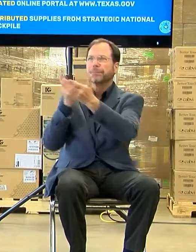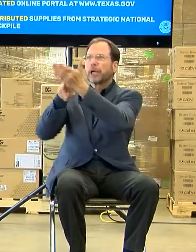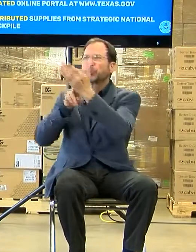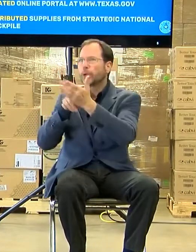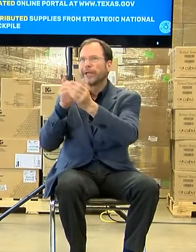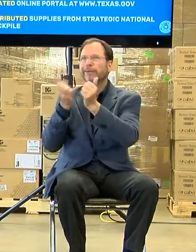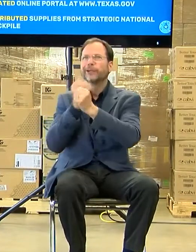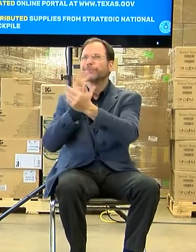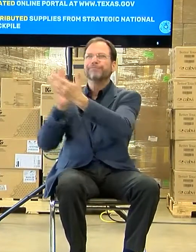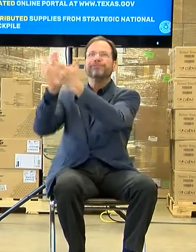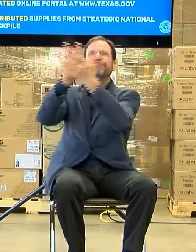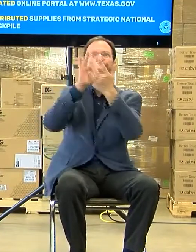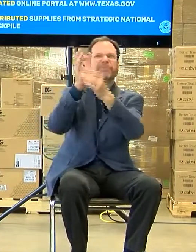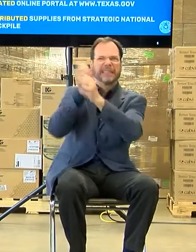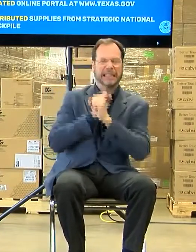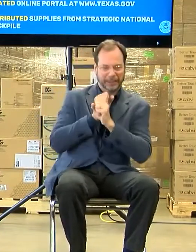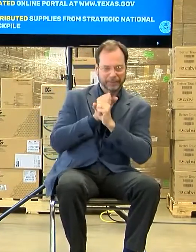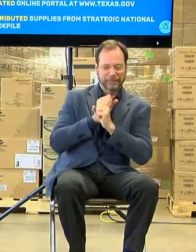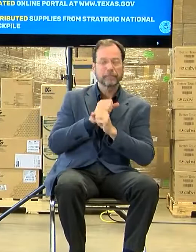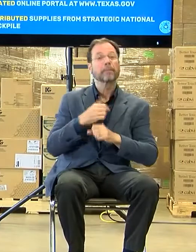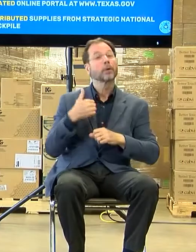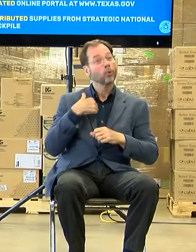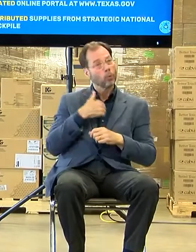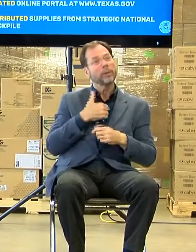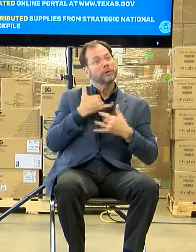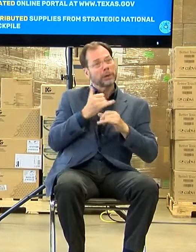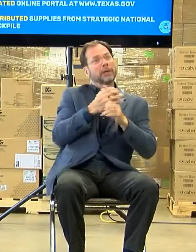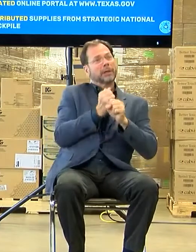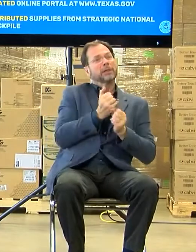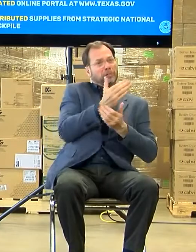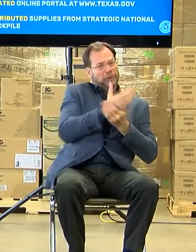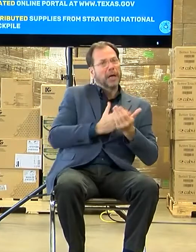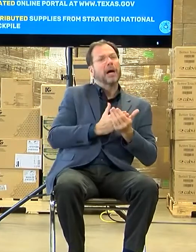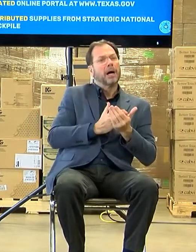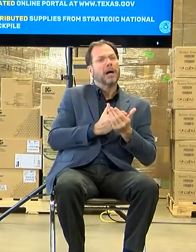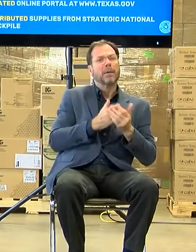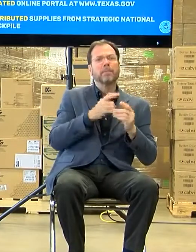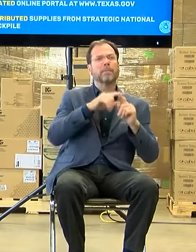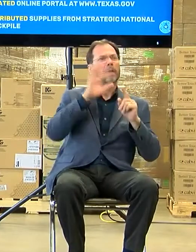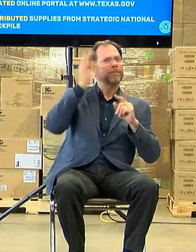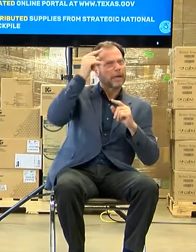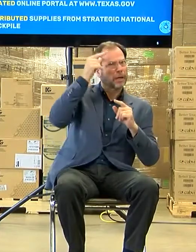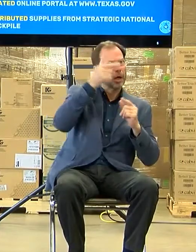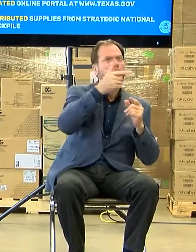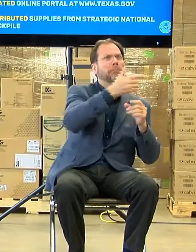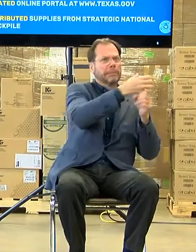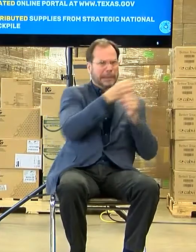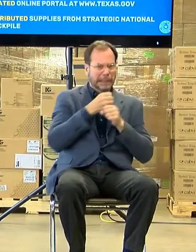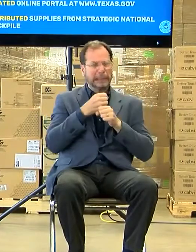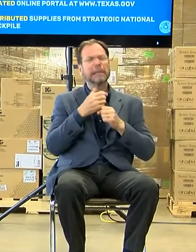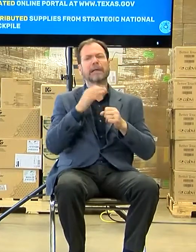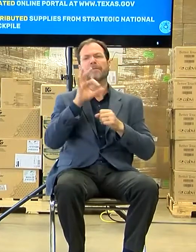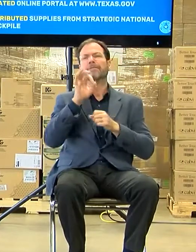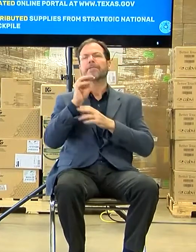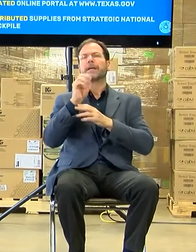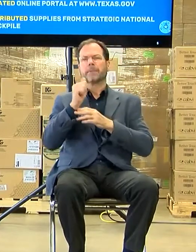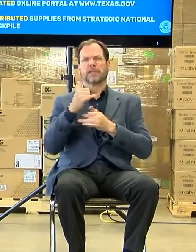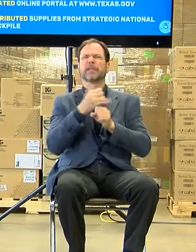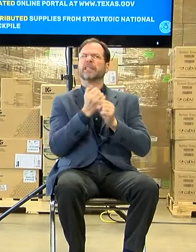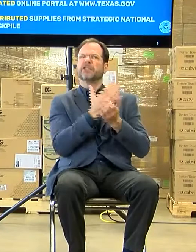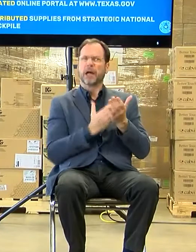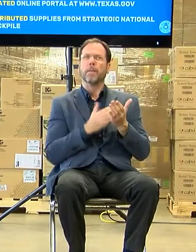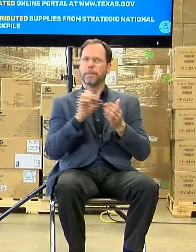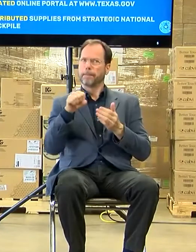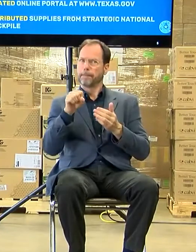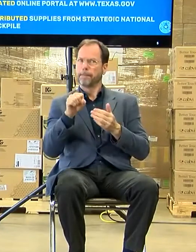with. We do continue to receive some supplies from the federal government, especially through FEMA.